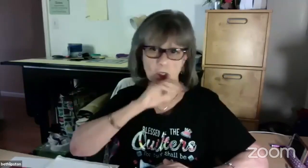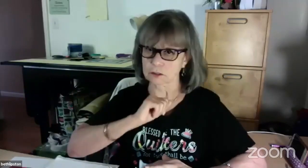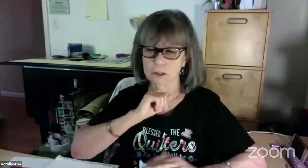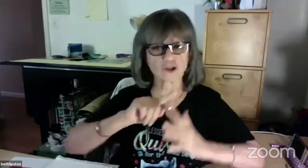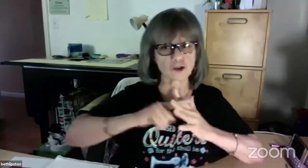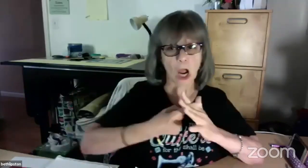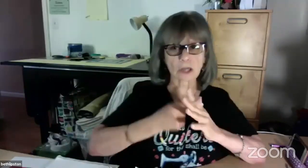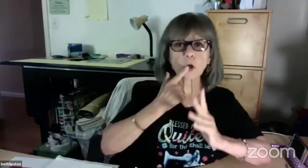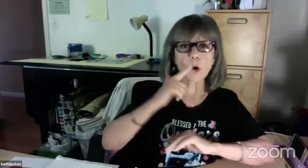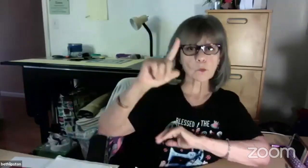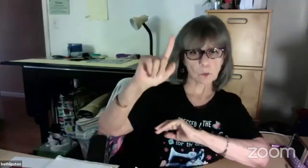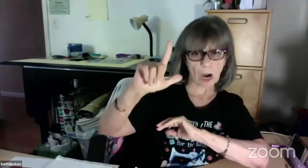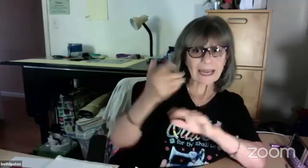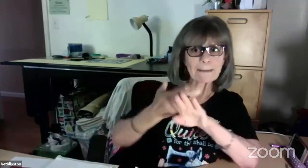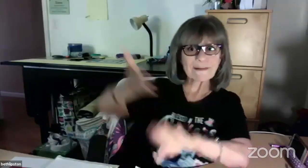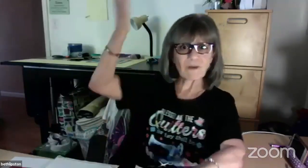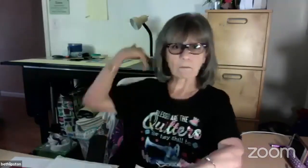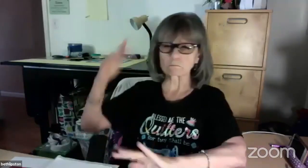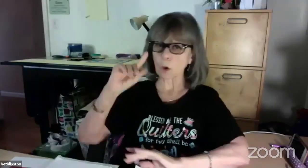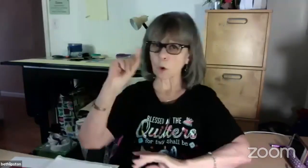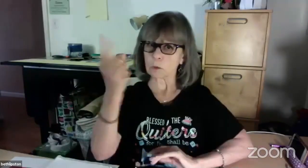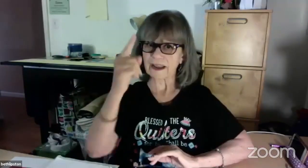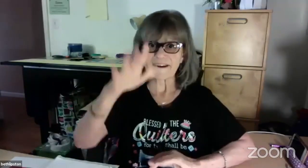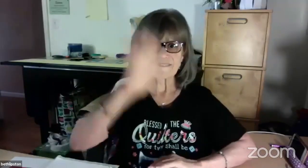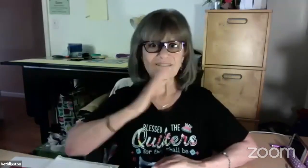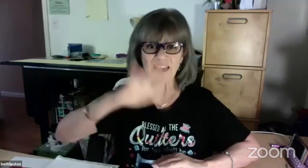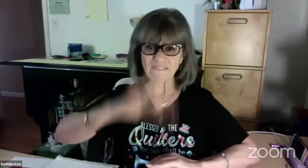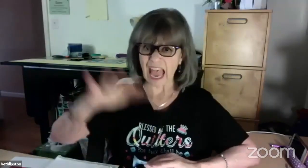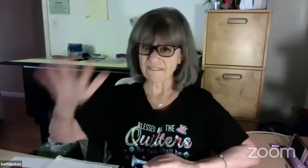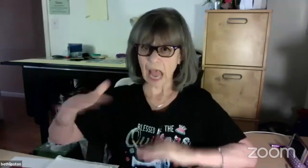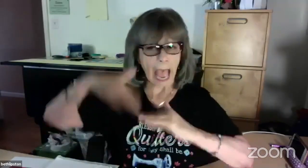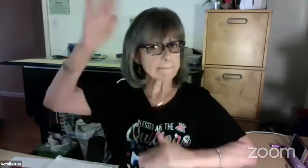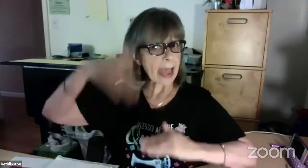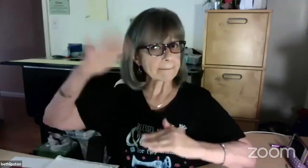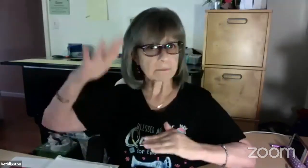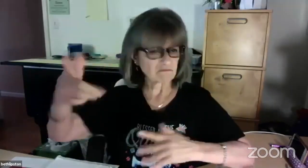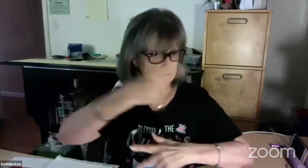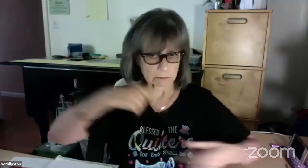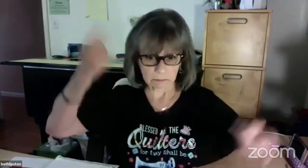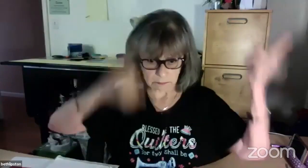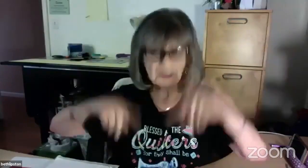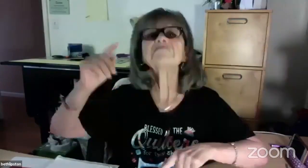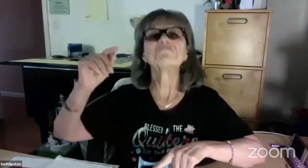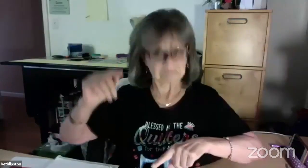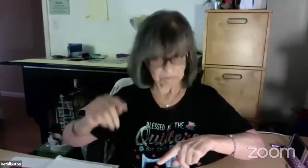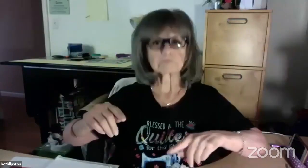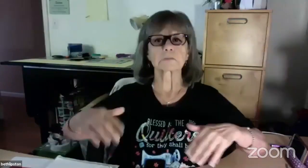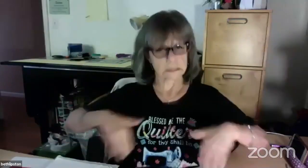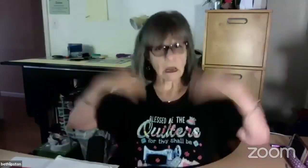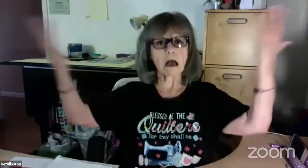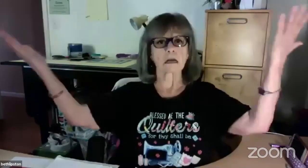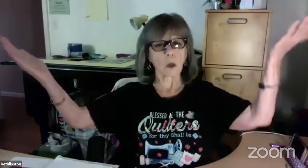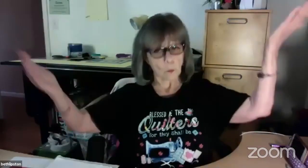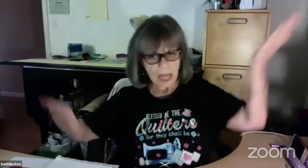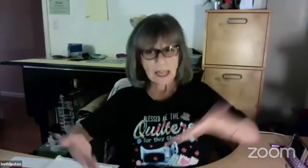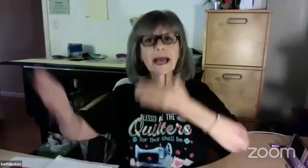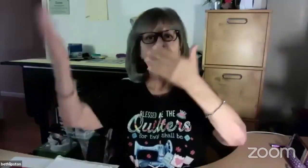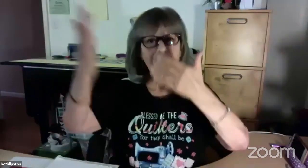and there's no age limit. Before, it was only for individuals 55 and over, but there's been